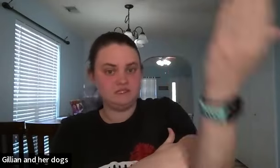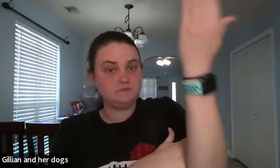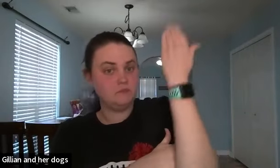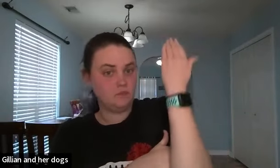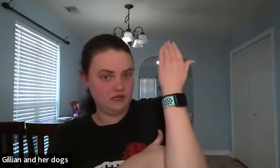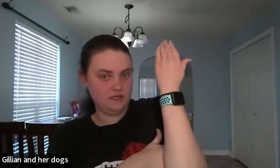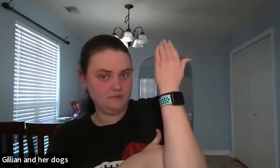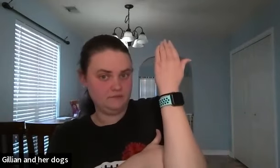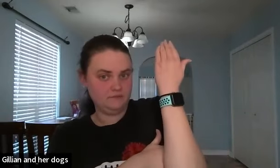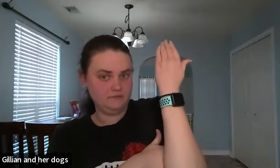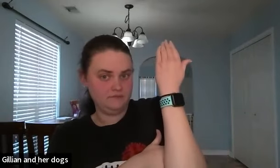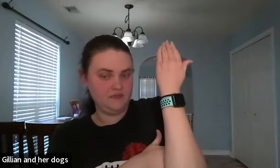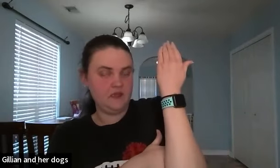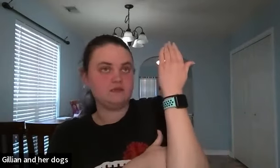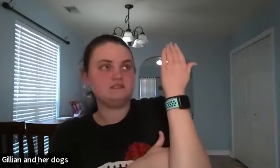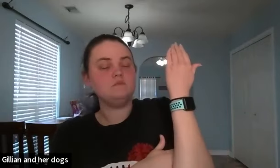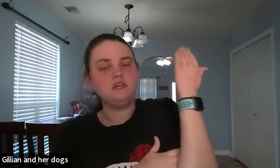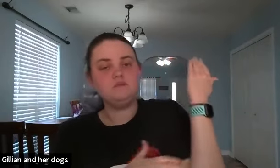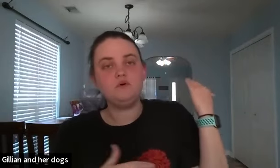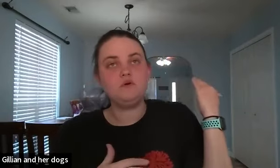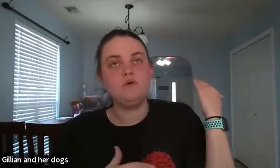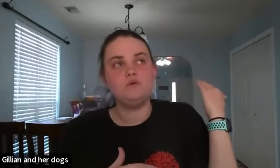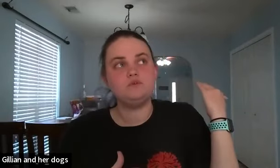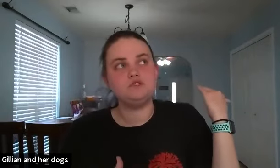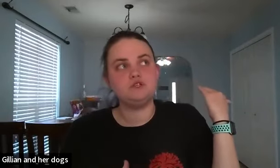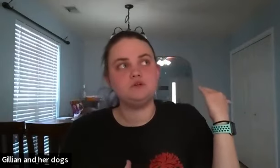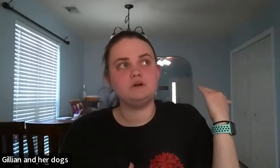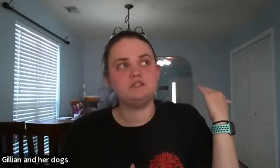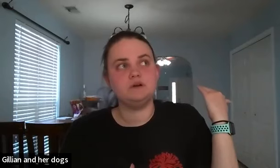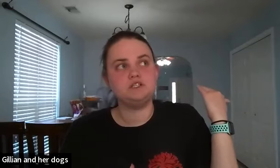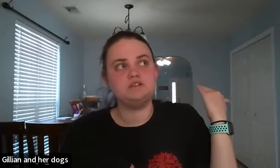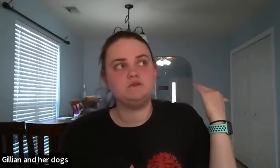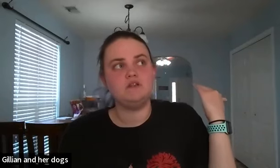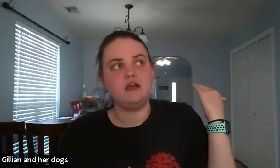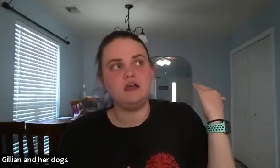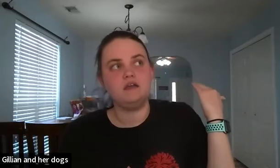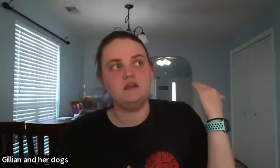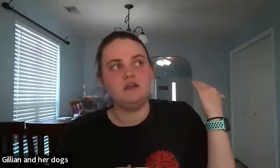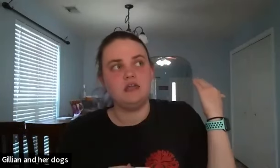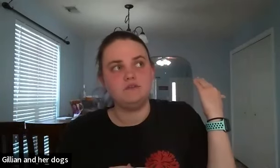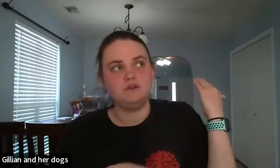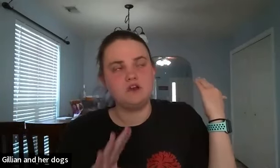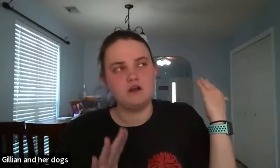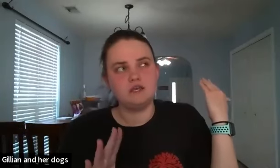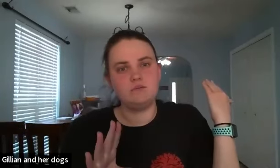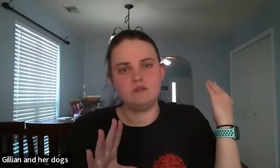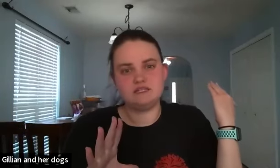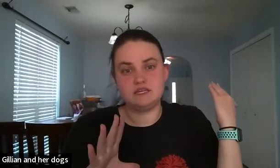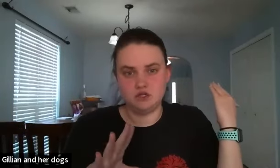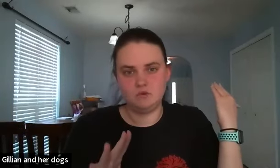is morning. Some people will do, especially for like, if you're talking more like saying good